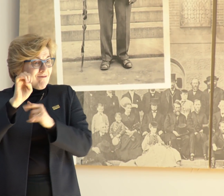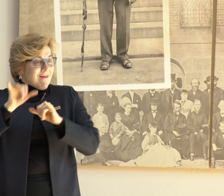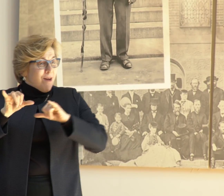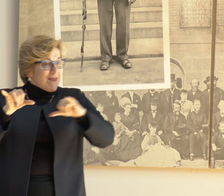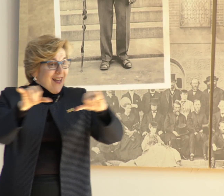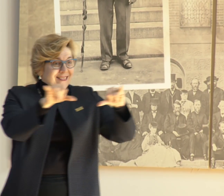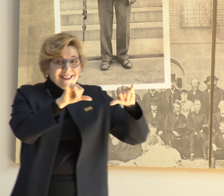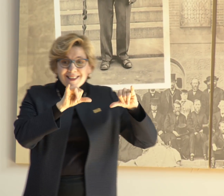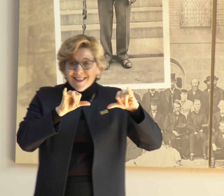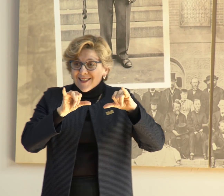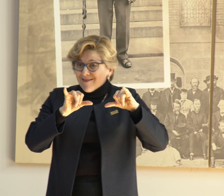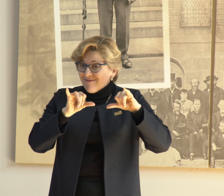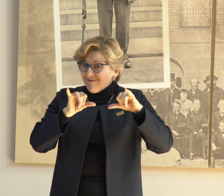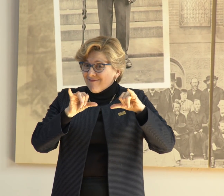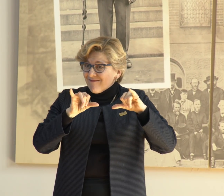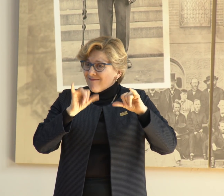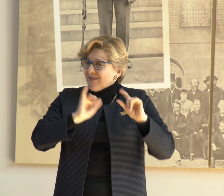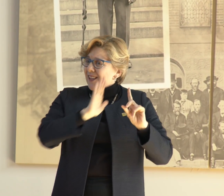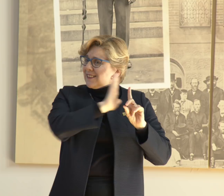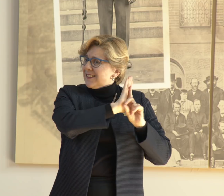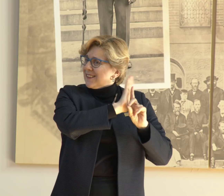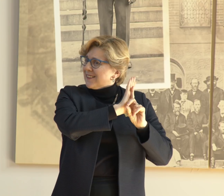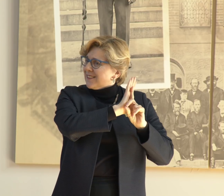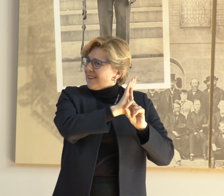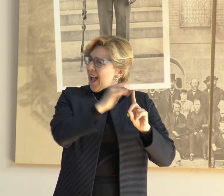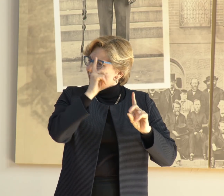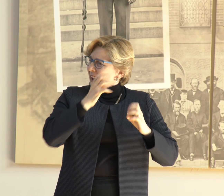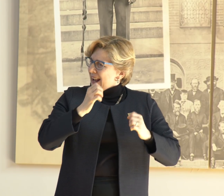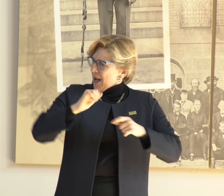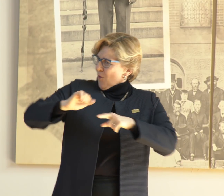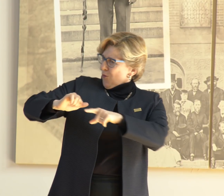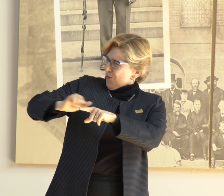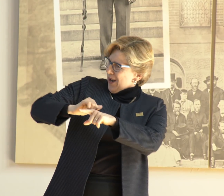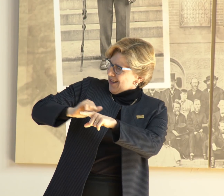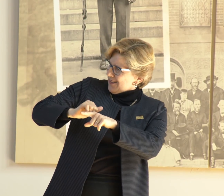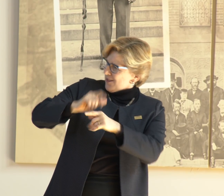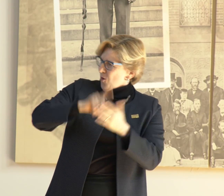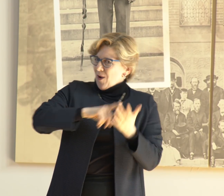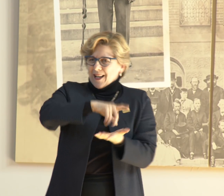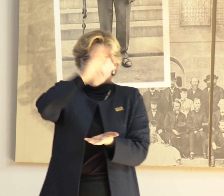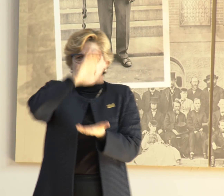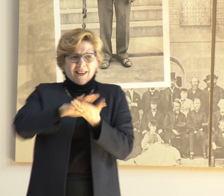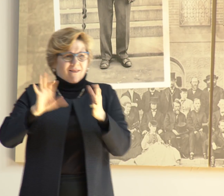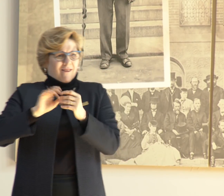our community talks so much about connectivity, camaraderie, and commonality,